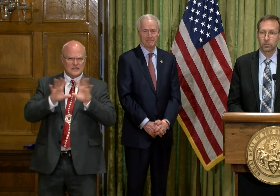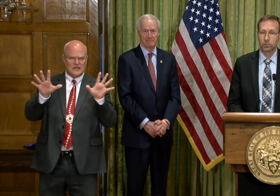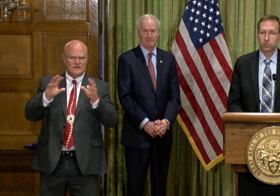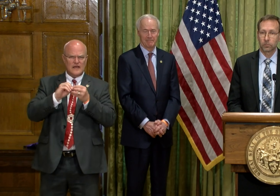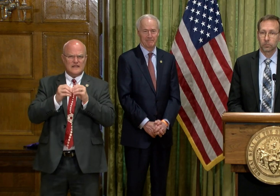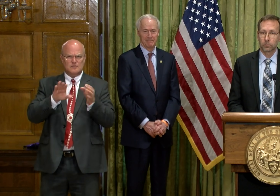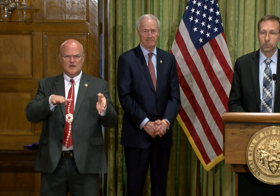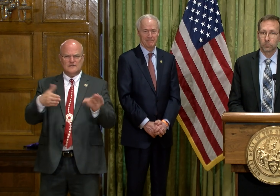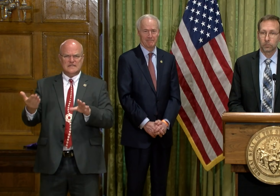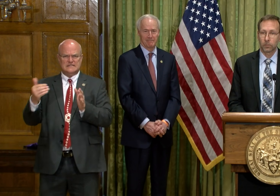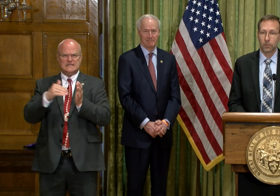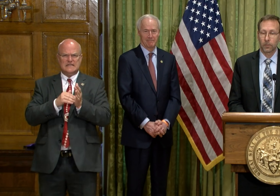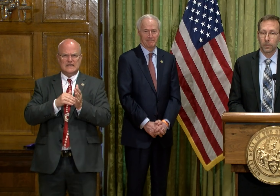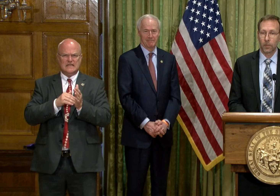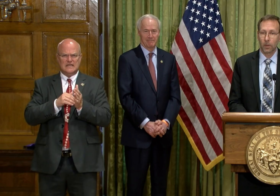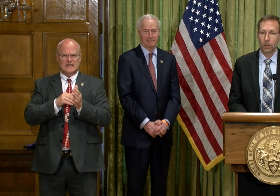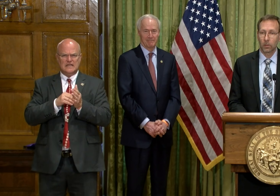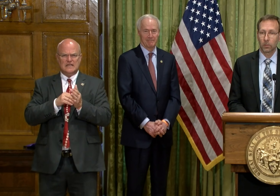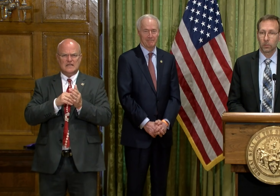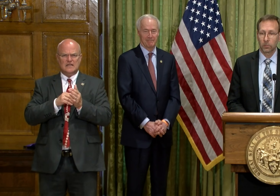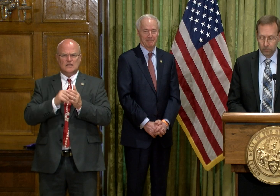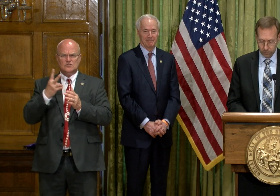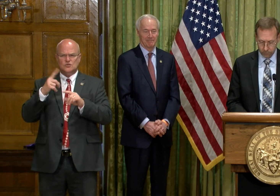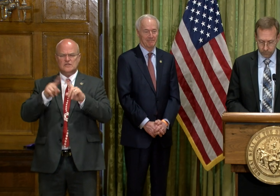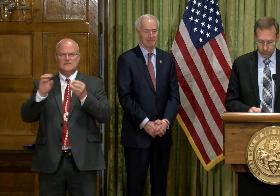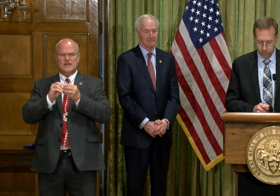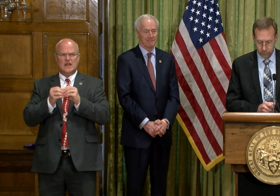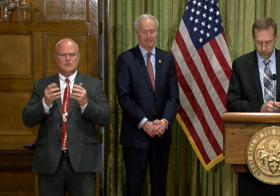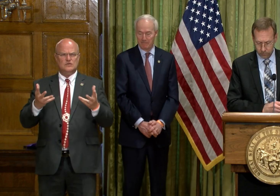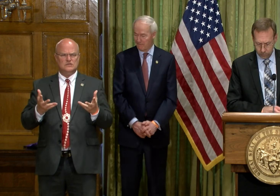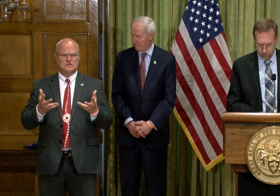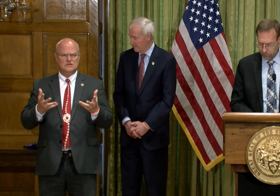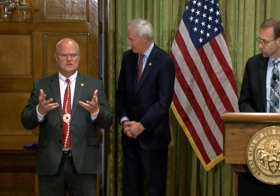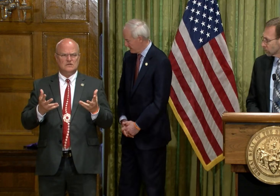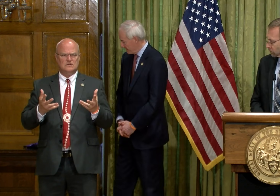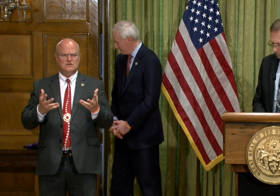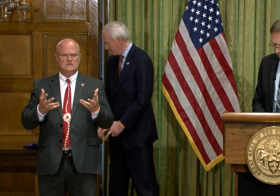the number of deaths again? I believe you guys said two different numbers.